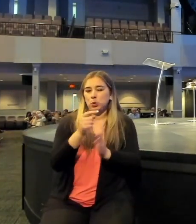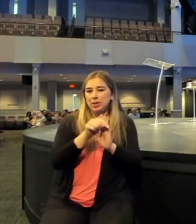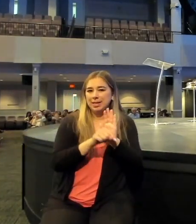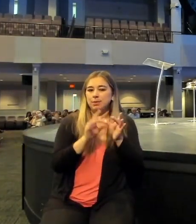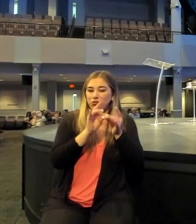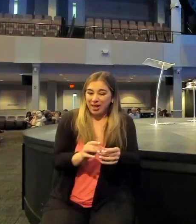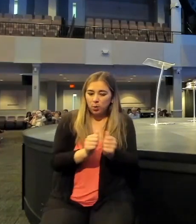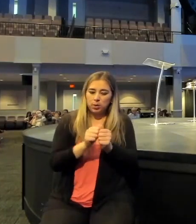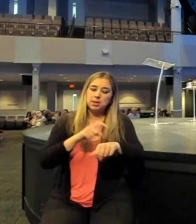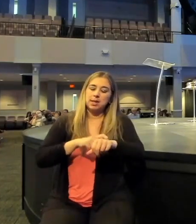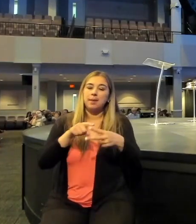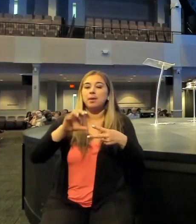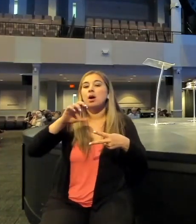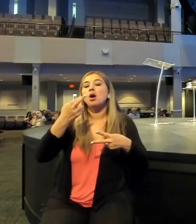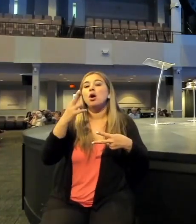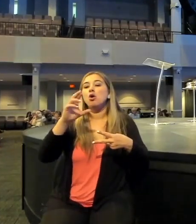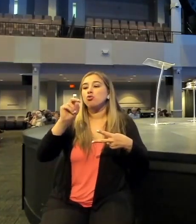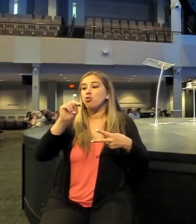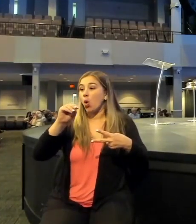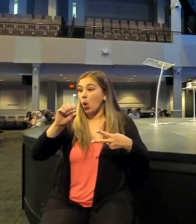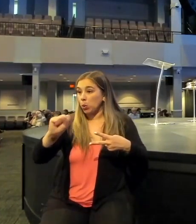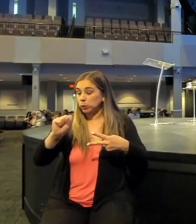Testament related to time. I gave you the word chronos